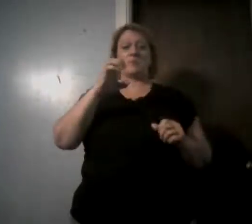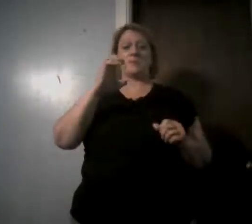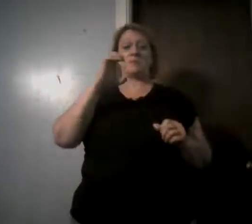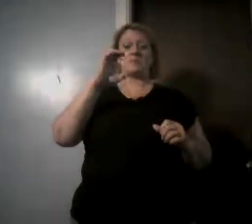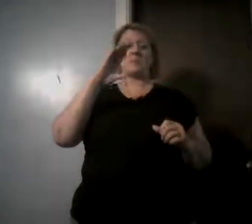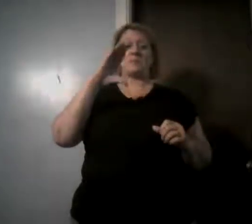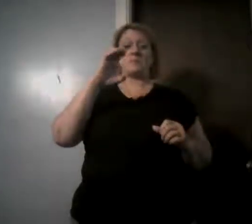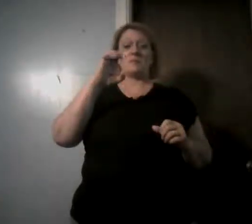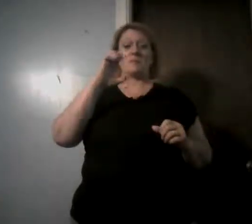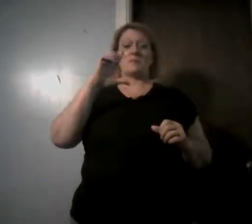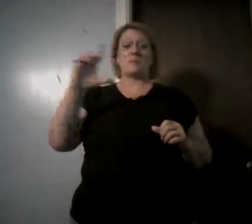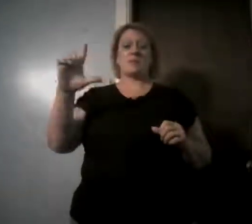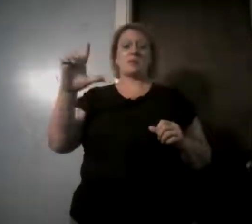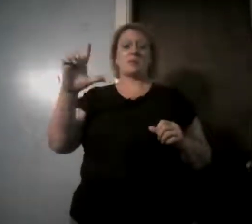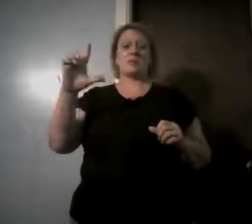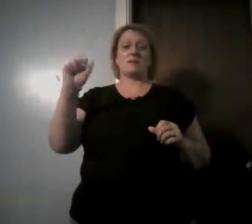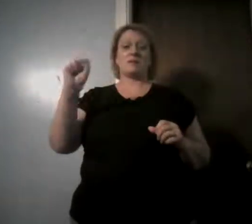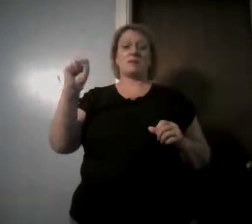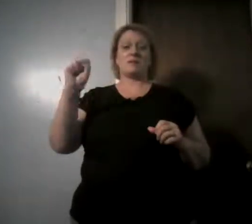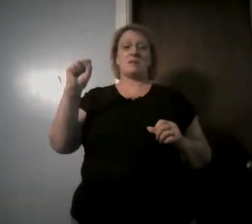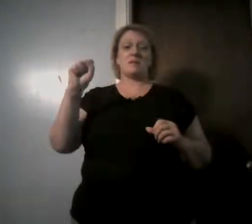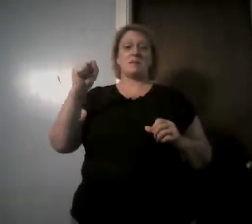It can be cured if found early.